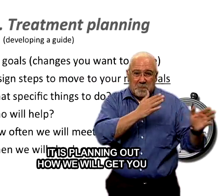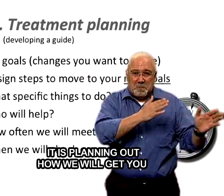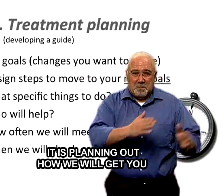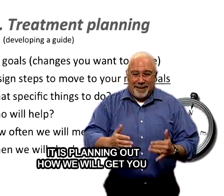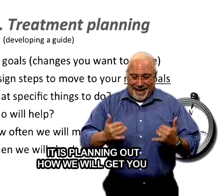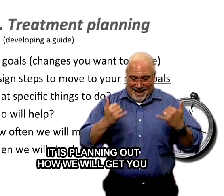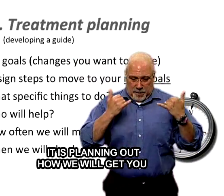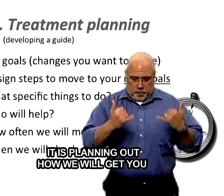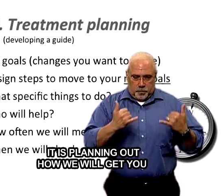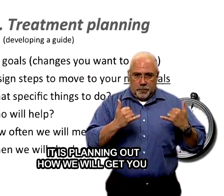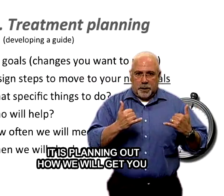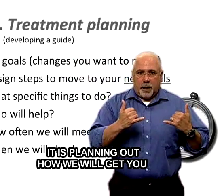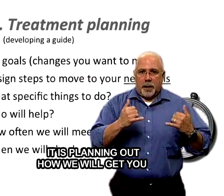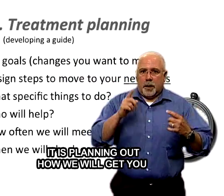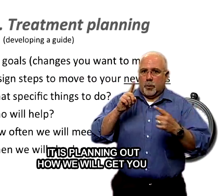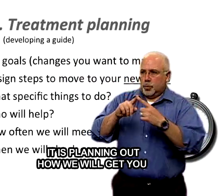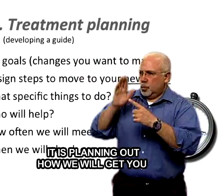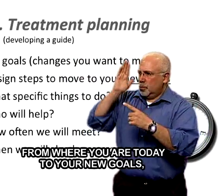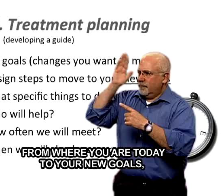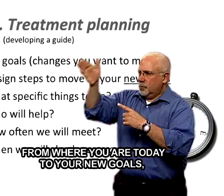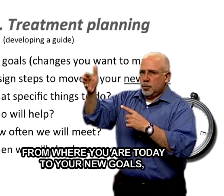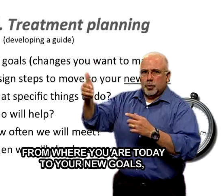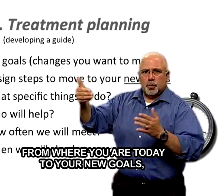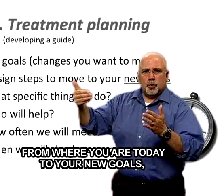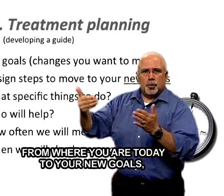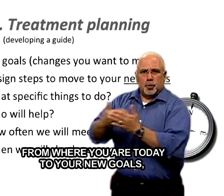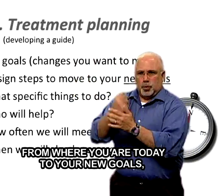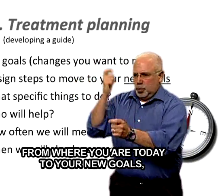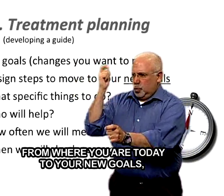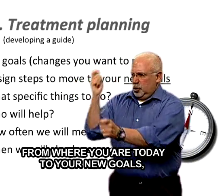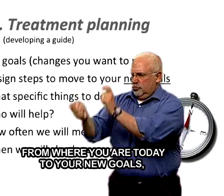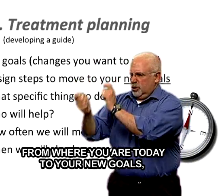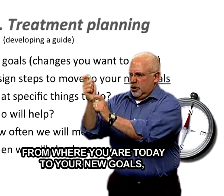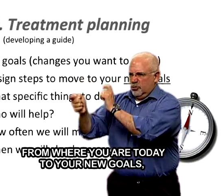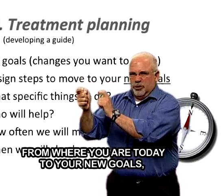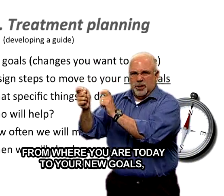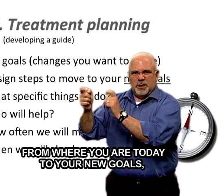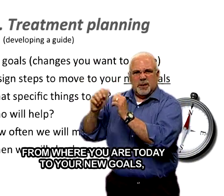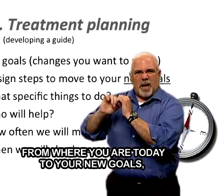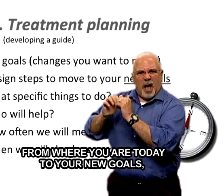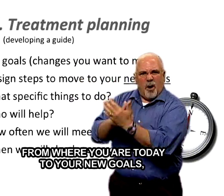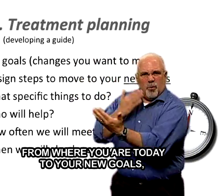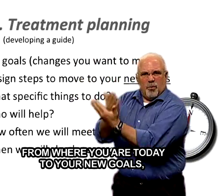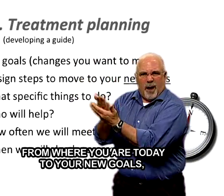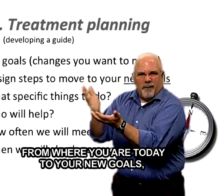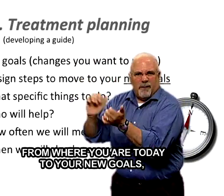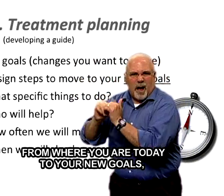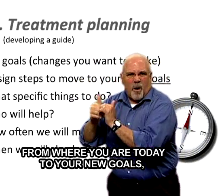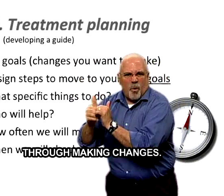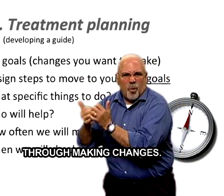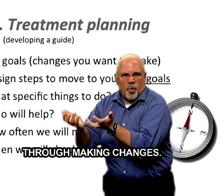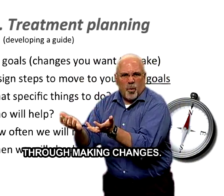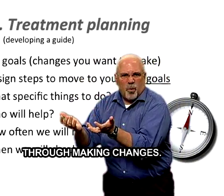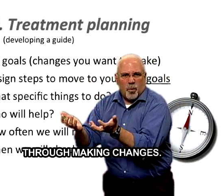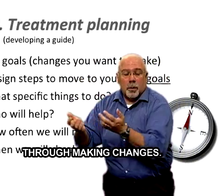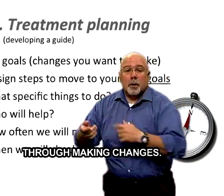It is planning out how we will get you from where you are today to your new goals through making